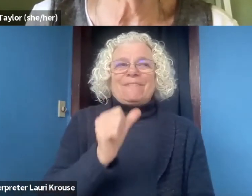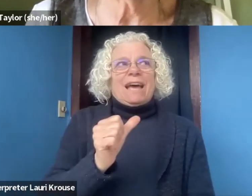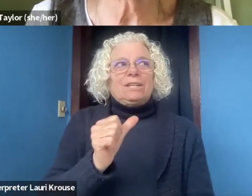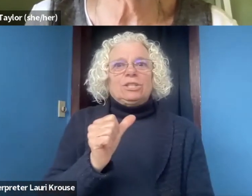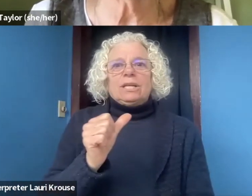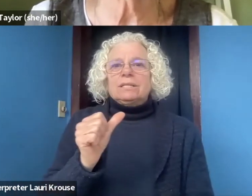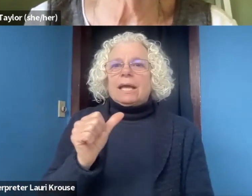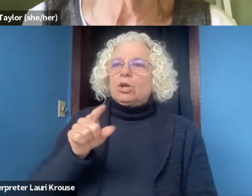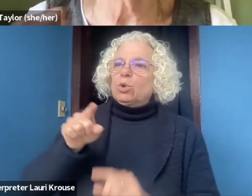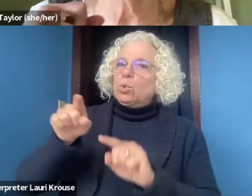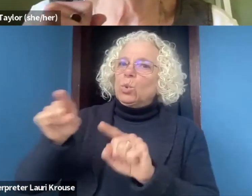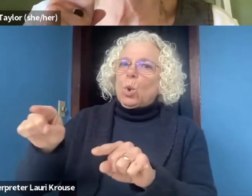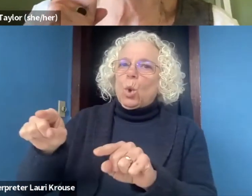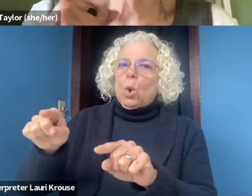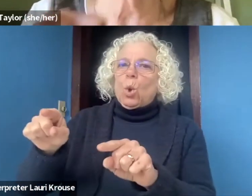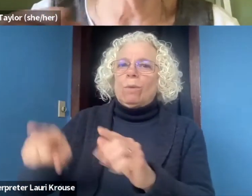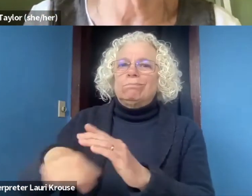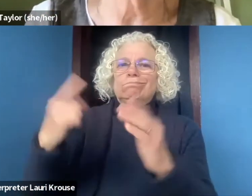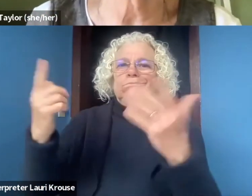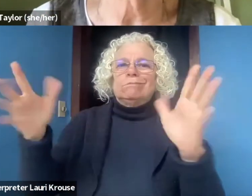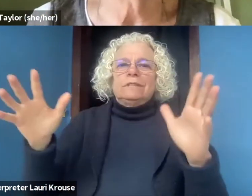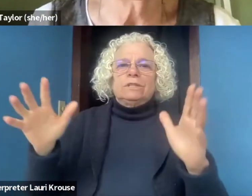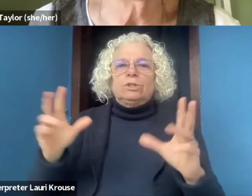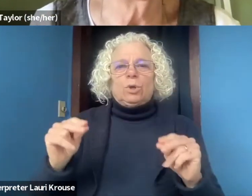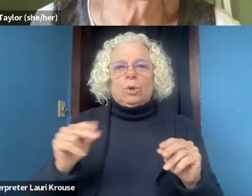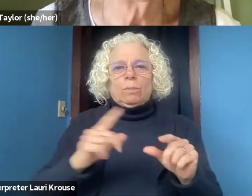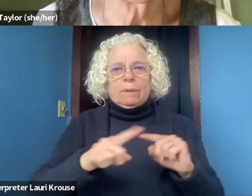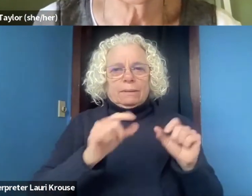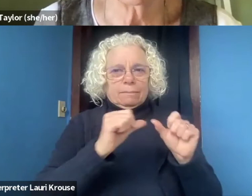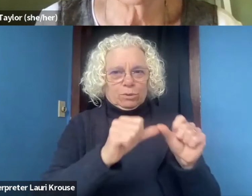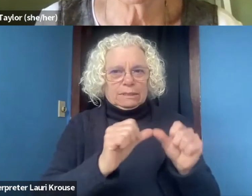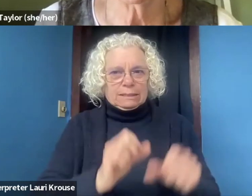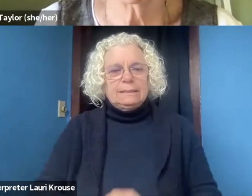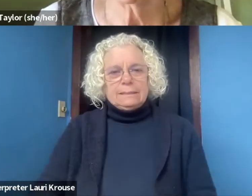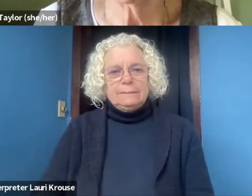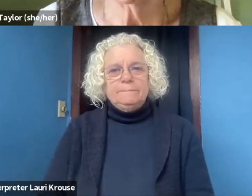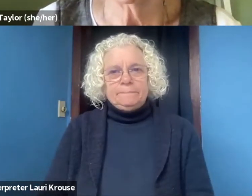momentary inspiration of it, but a persistence.